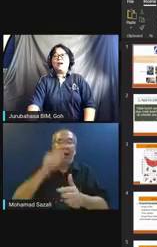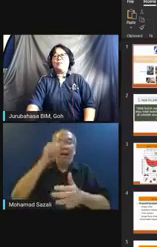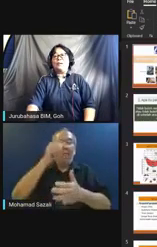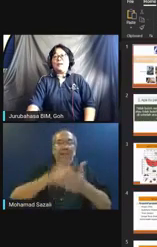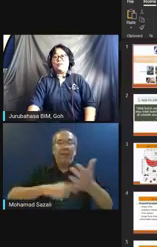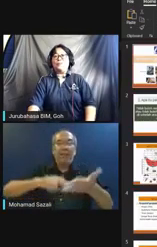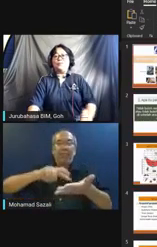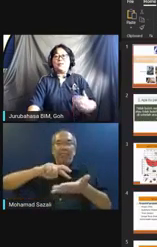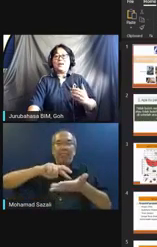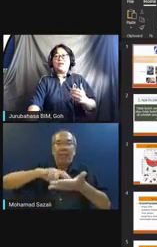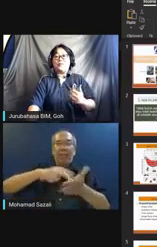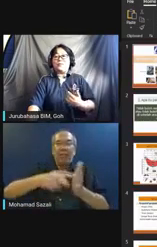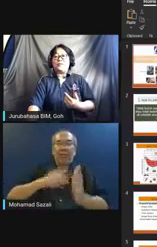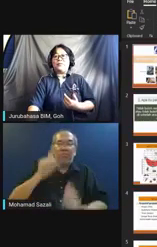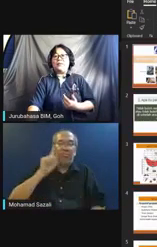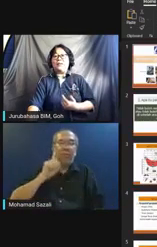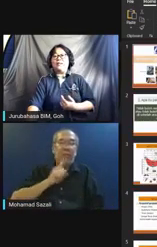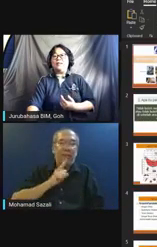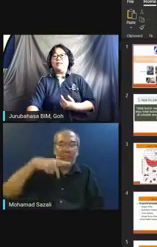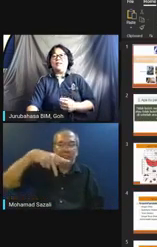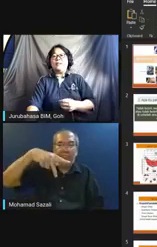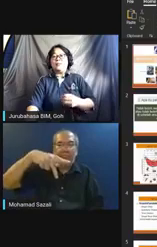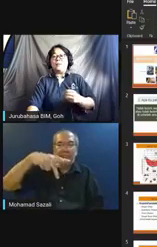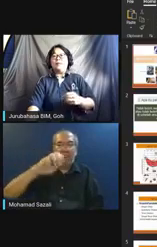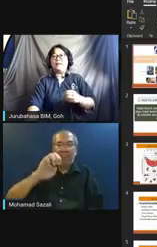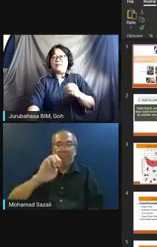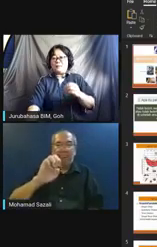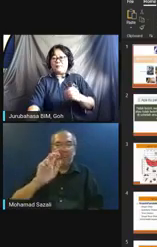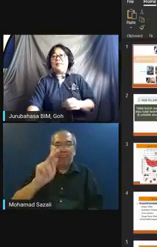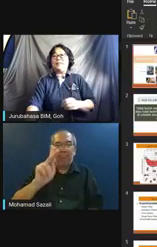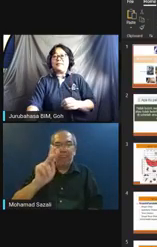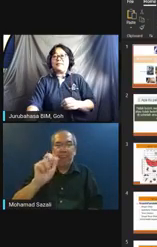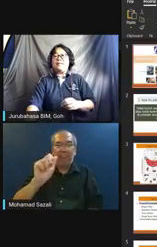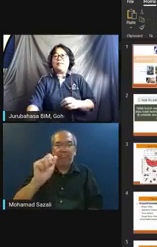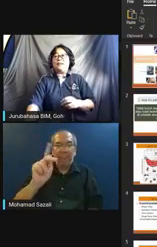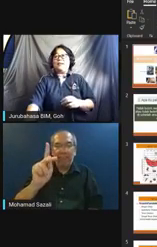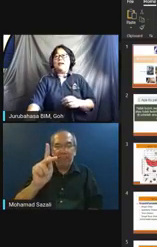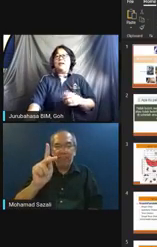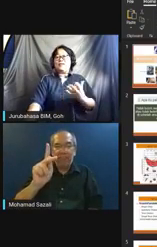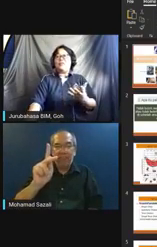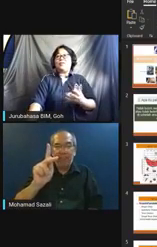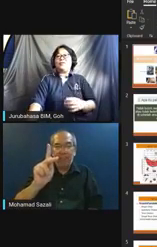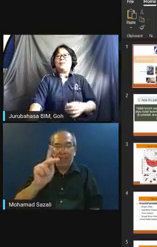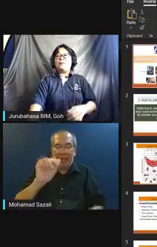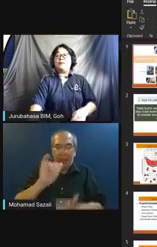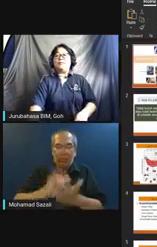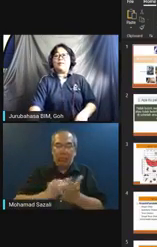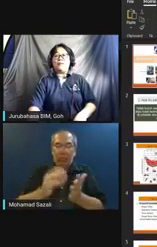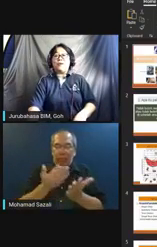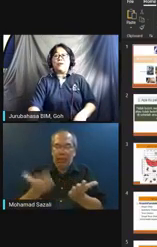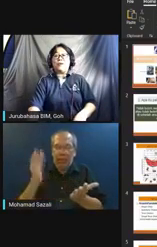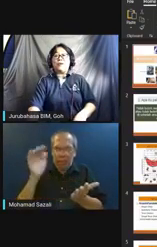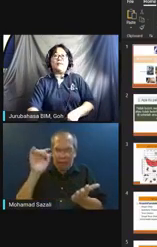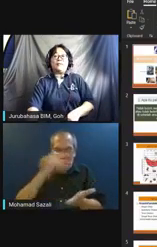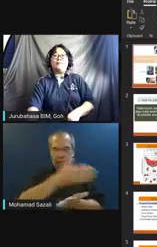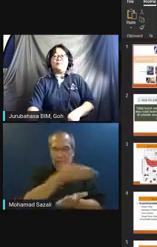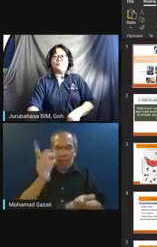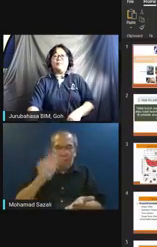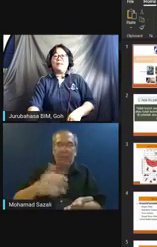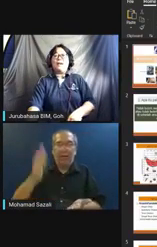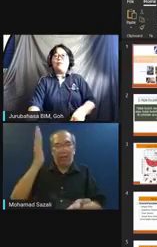So I would like to start off with explaining a little bit introduction about deaf